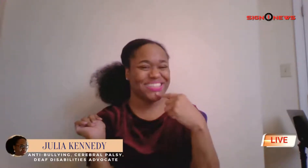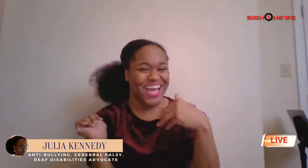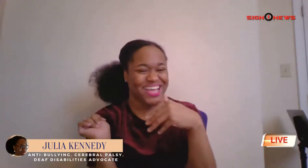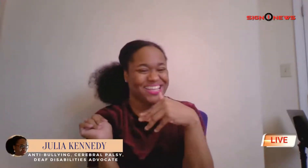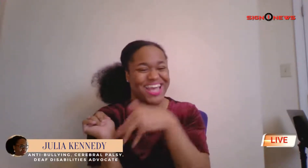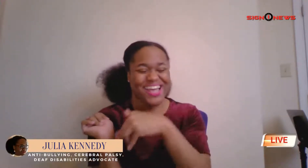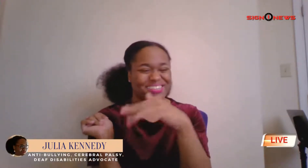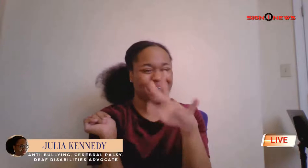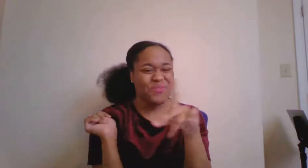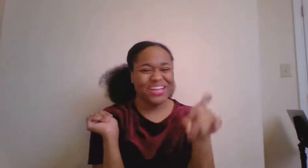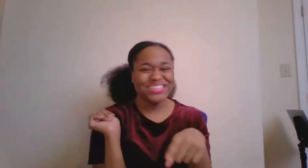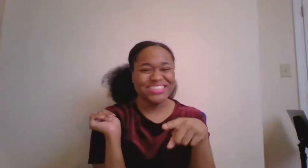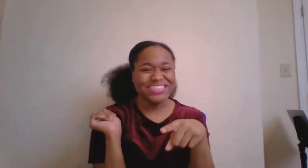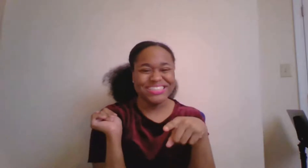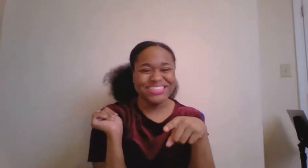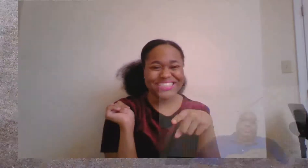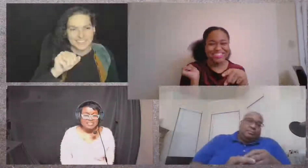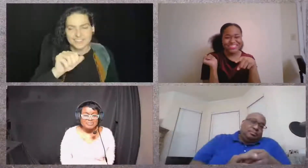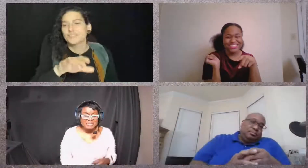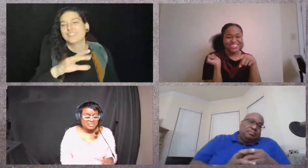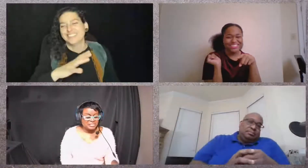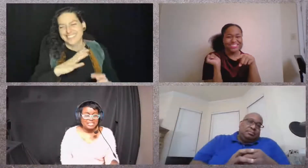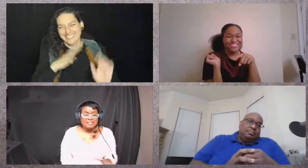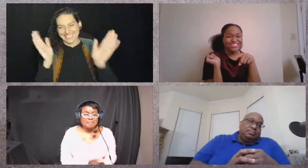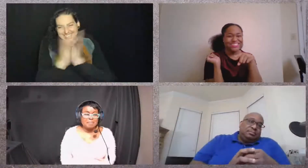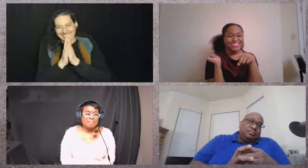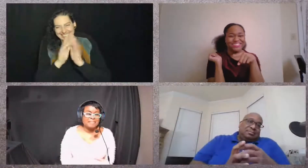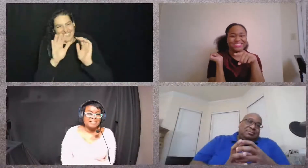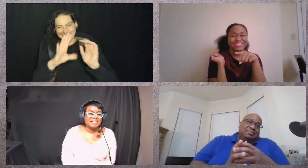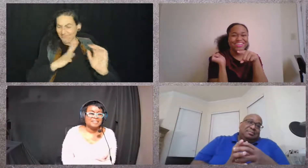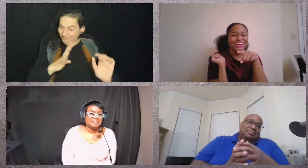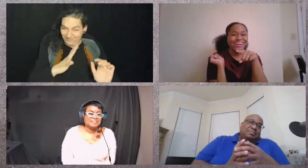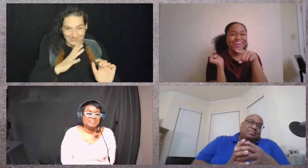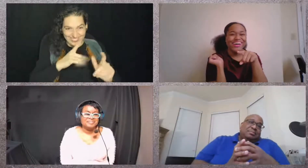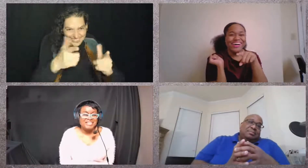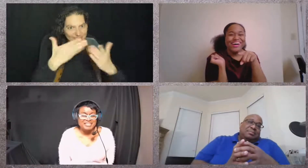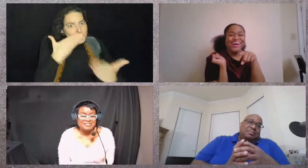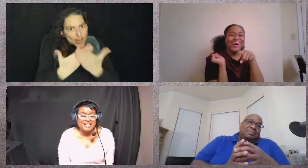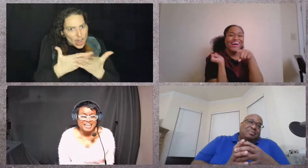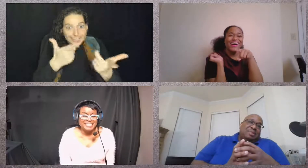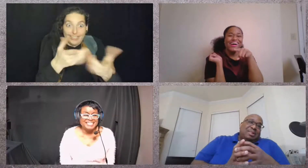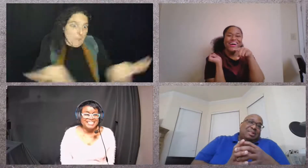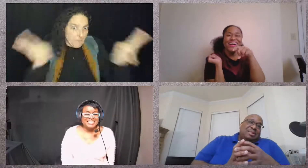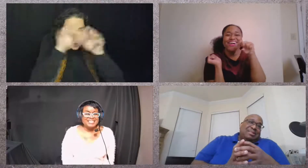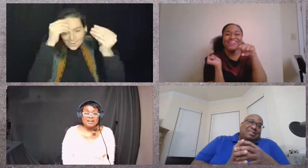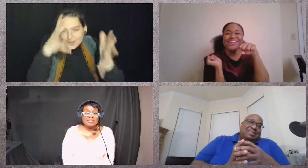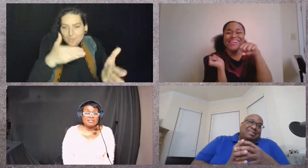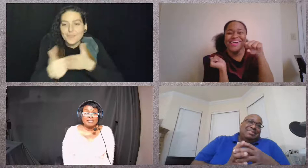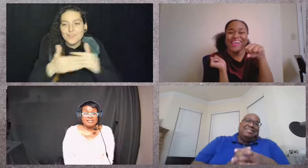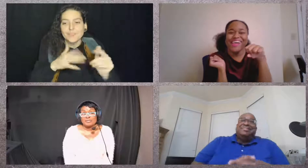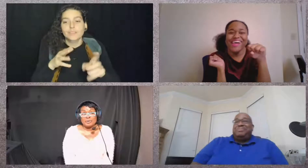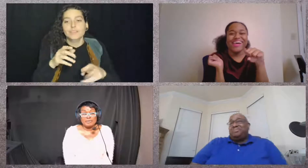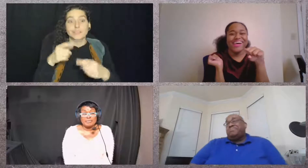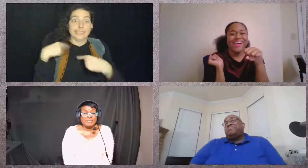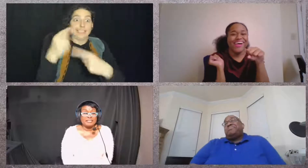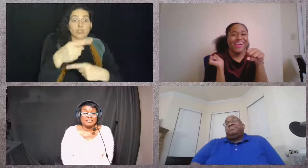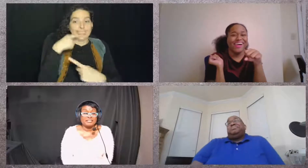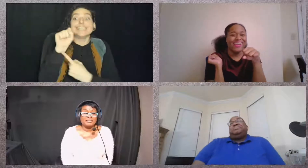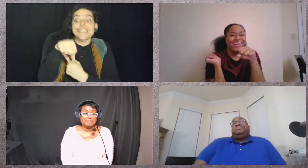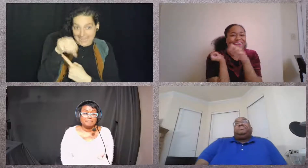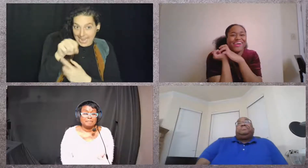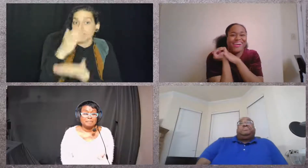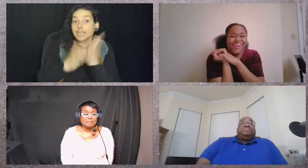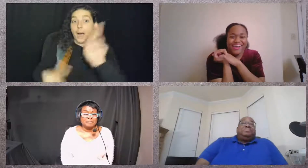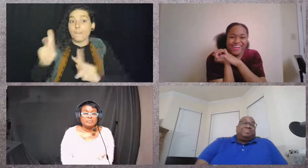I'm sorry. Can you say that again, please? What did you say? That's fine. No, that's good. It's important